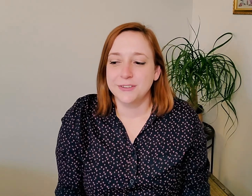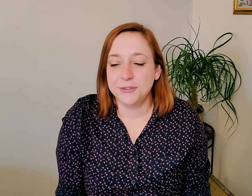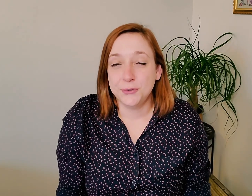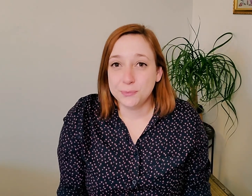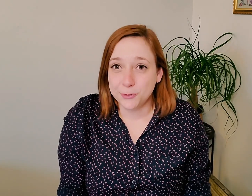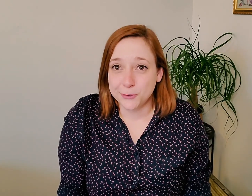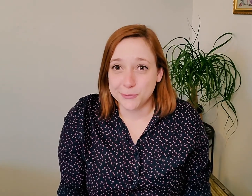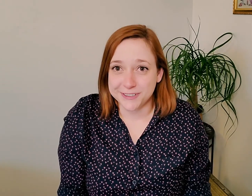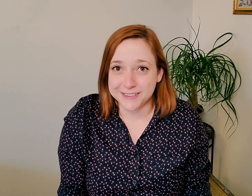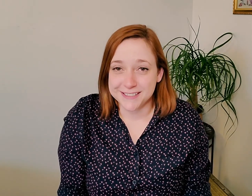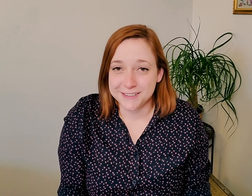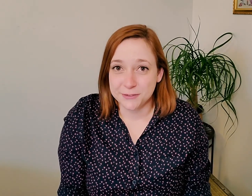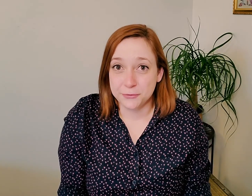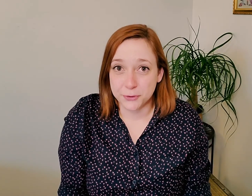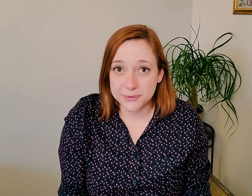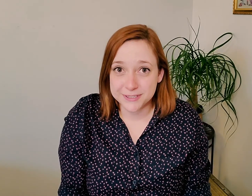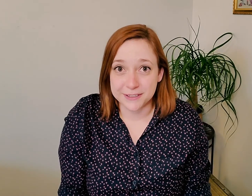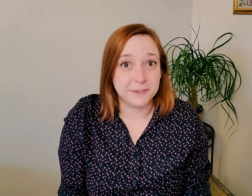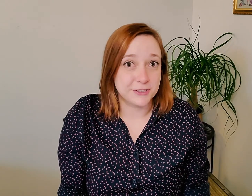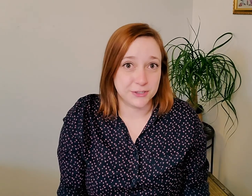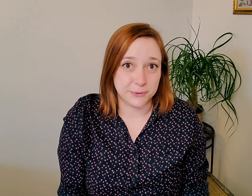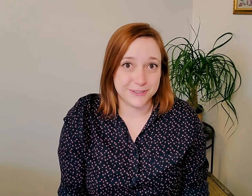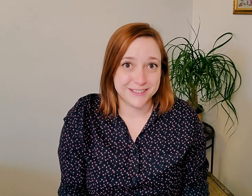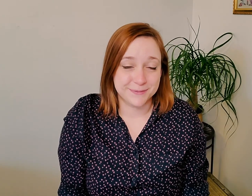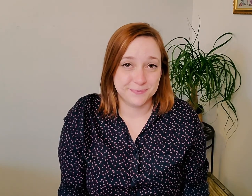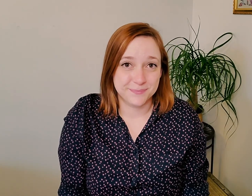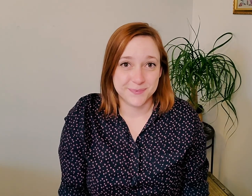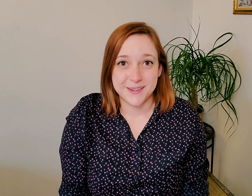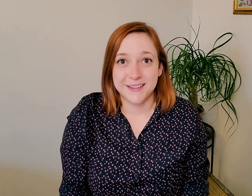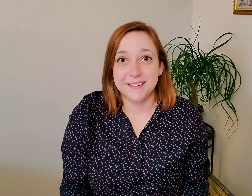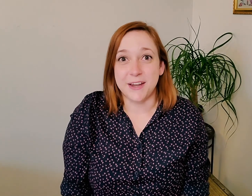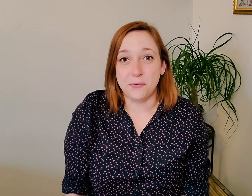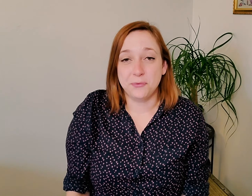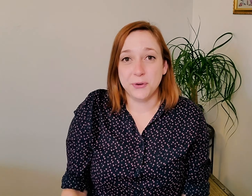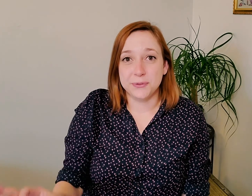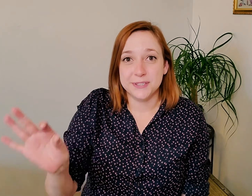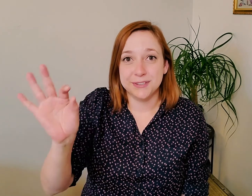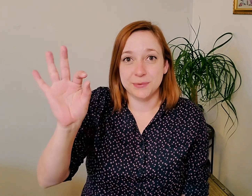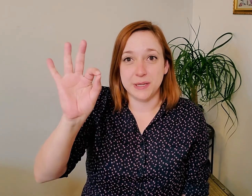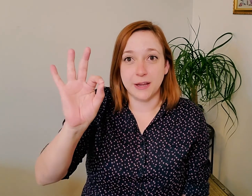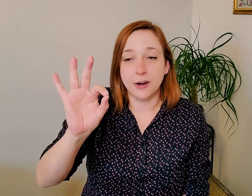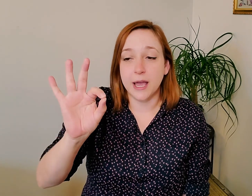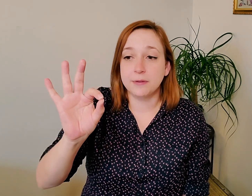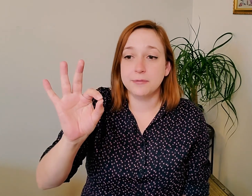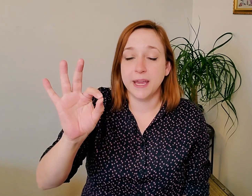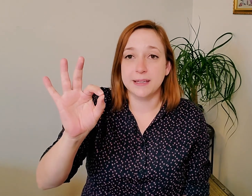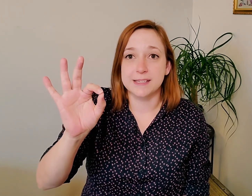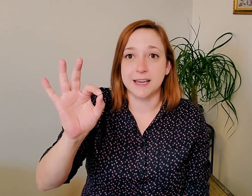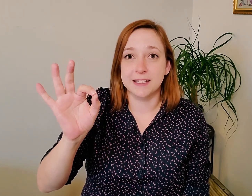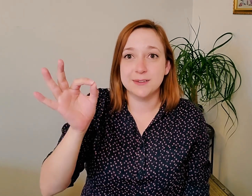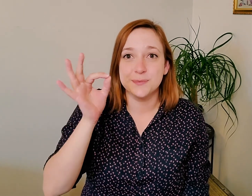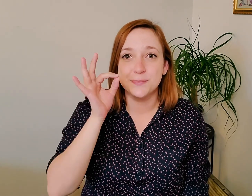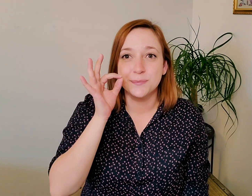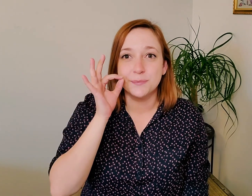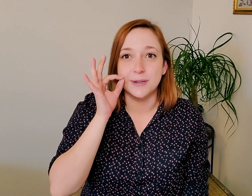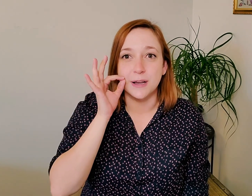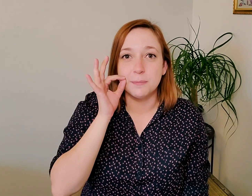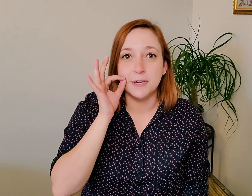Two more words, fruit and vegetables. Now fruit, we take our F hand sign, put it up here